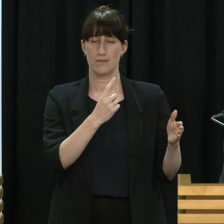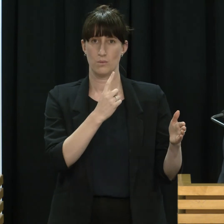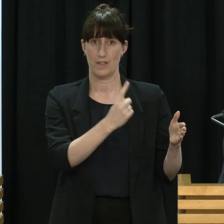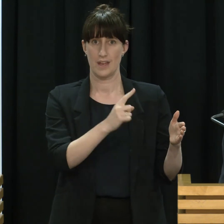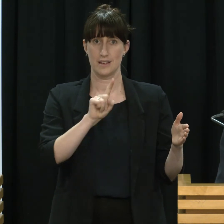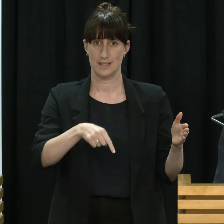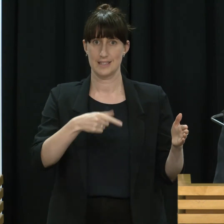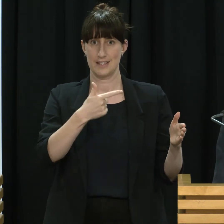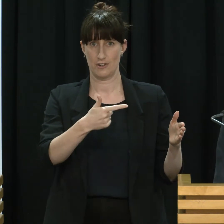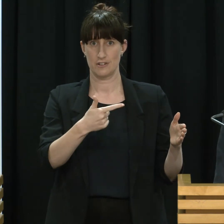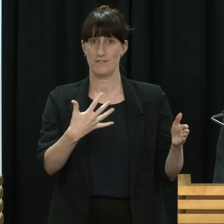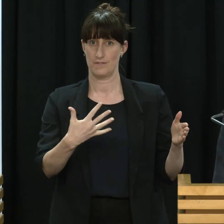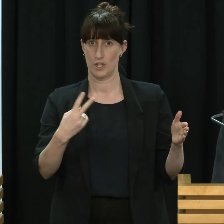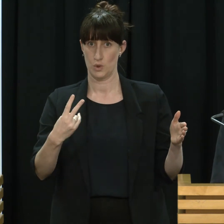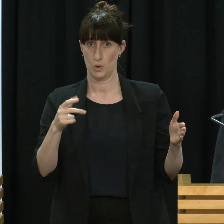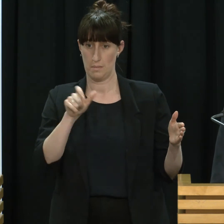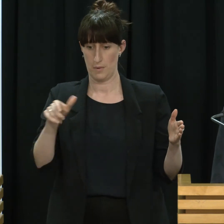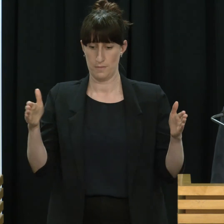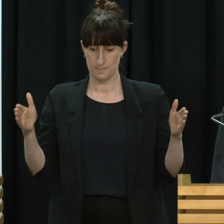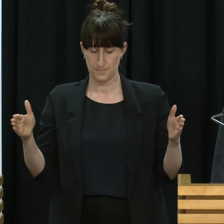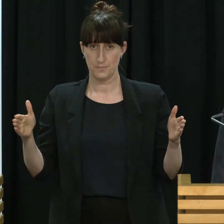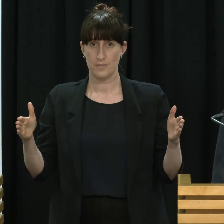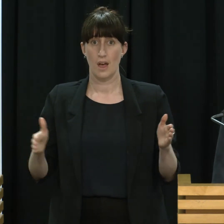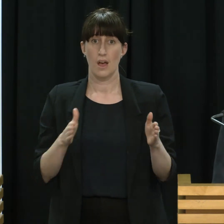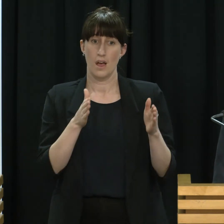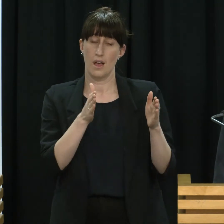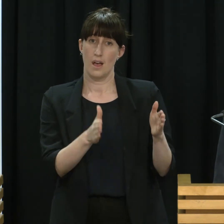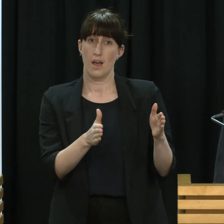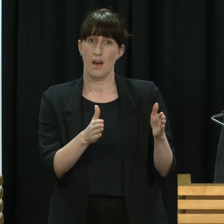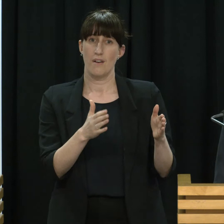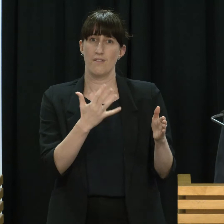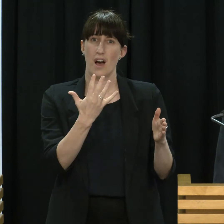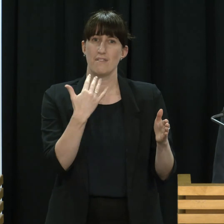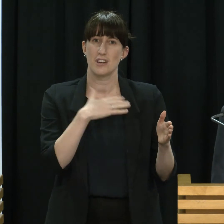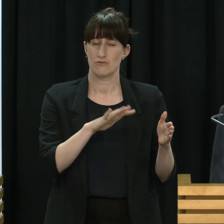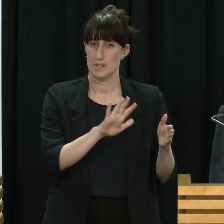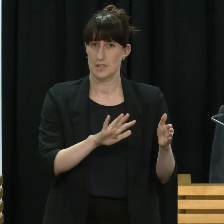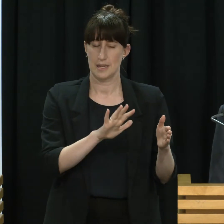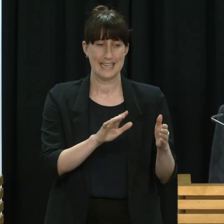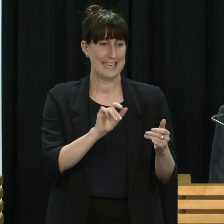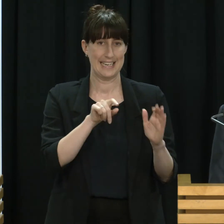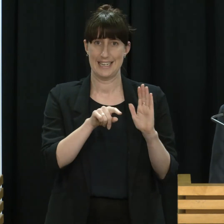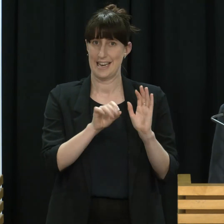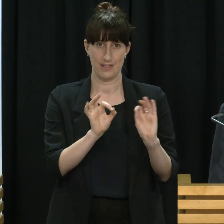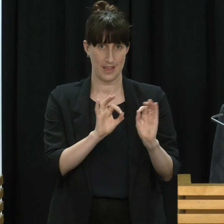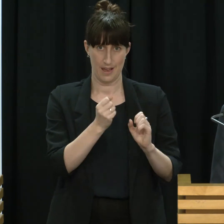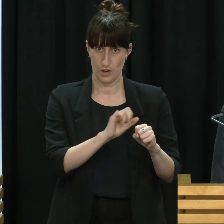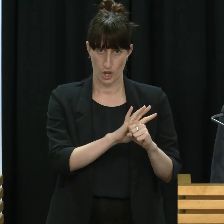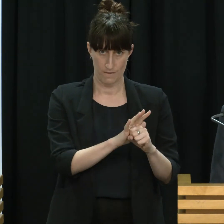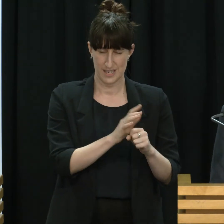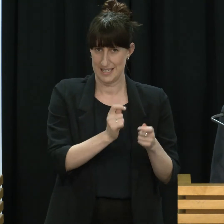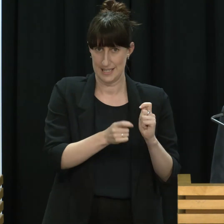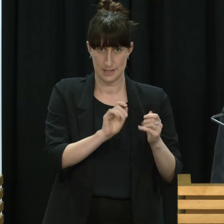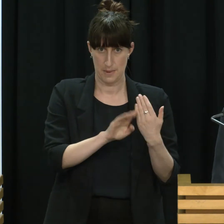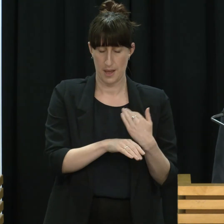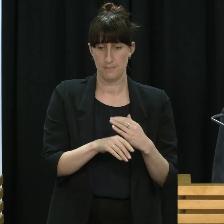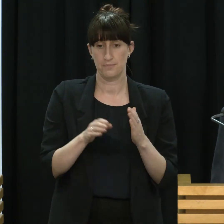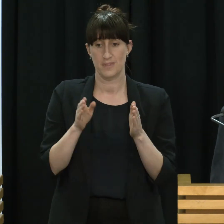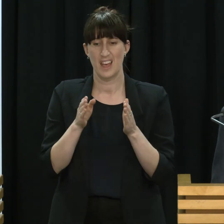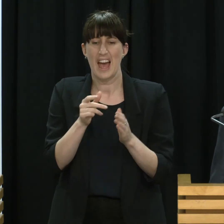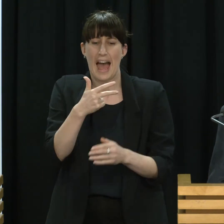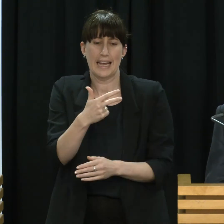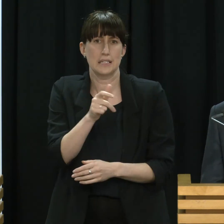1,752 contacts, 532 have returned a negative result, 8 have returned overseas, and for the